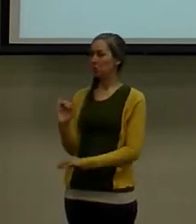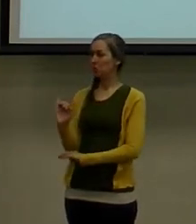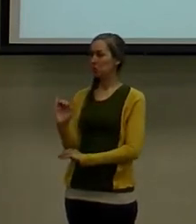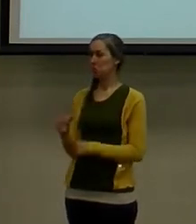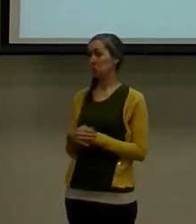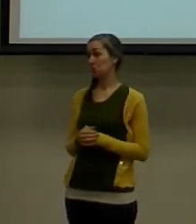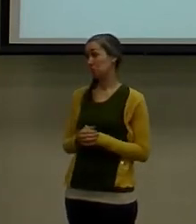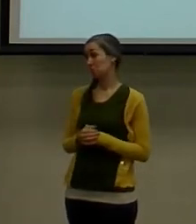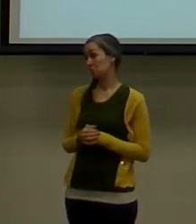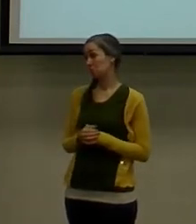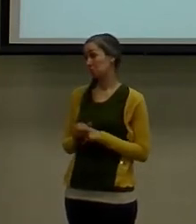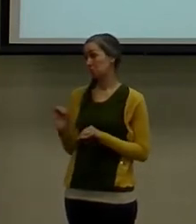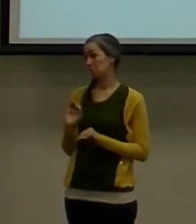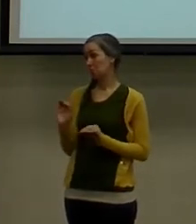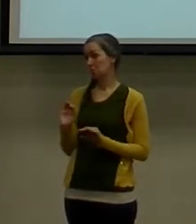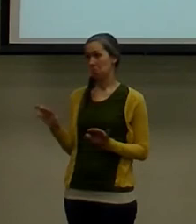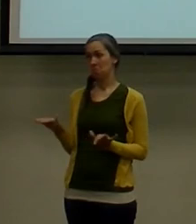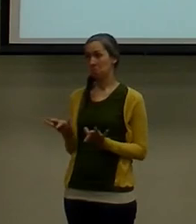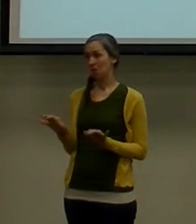today. And I wonder,